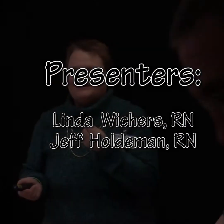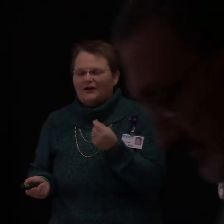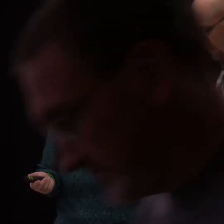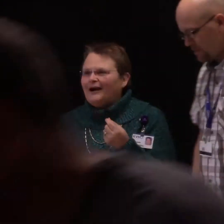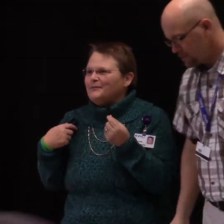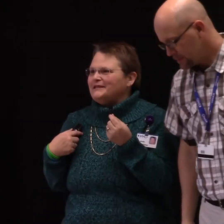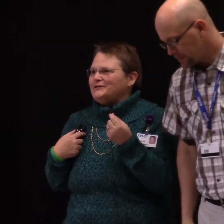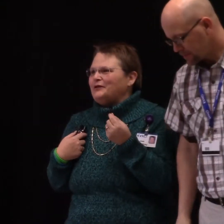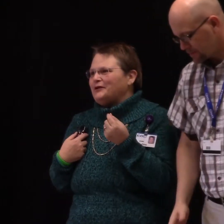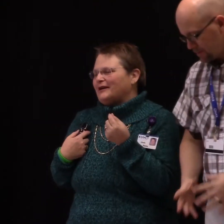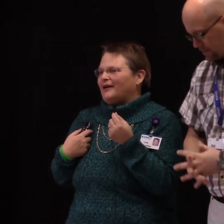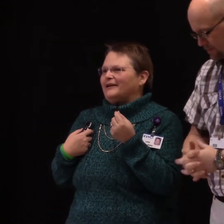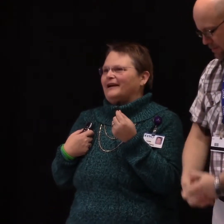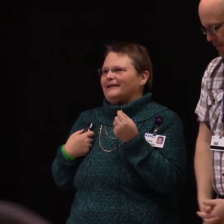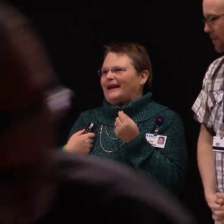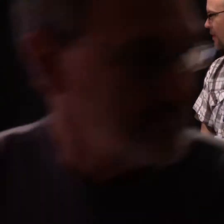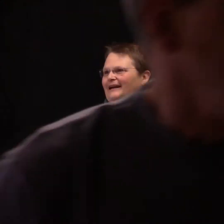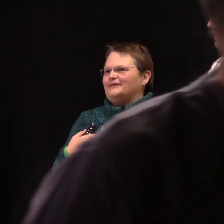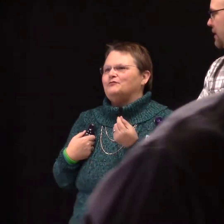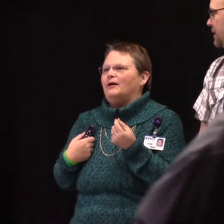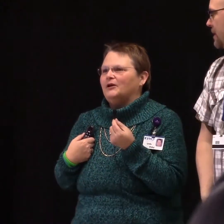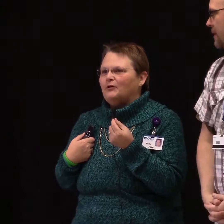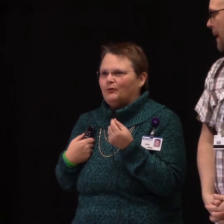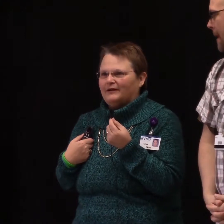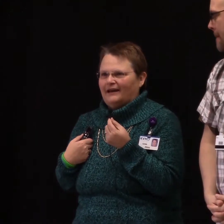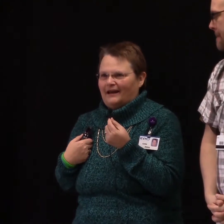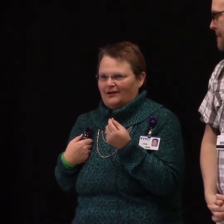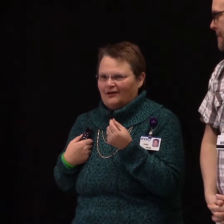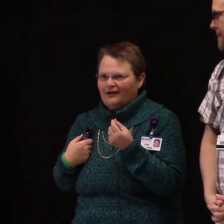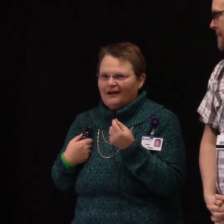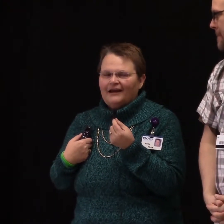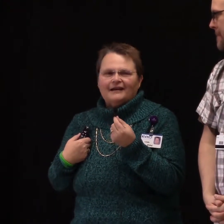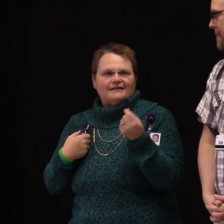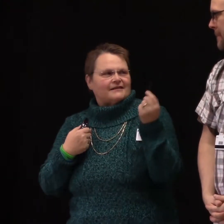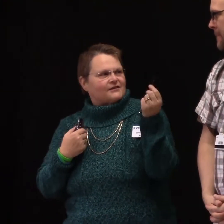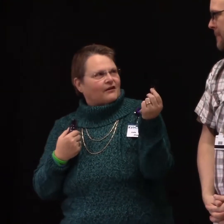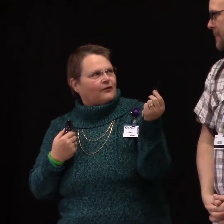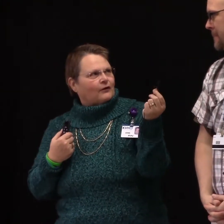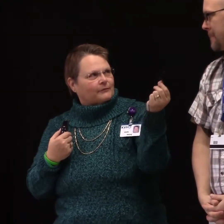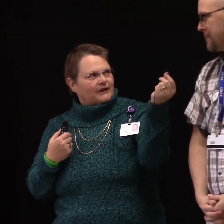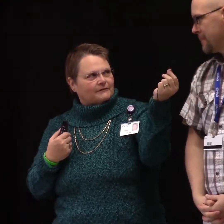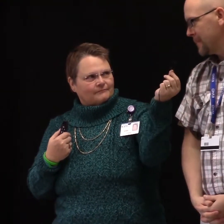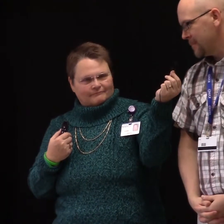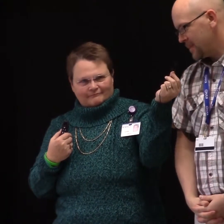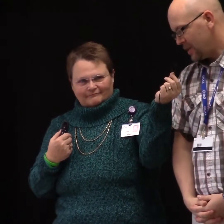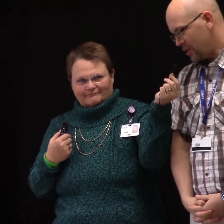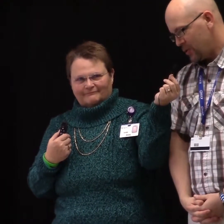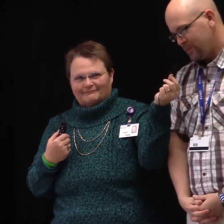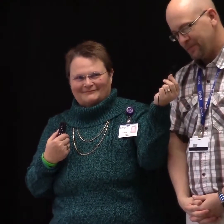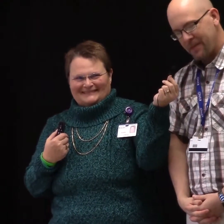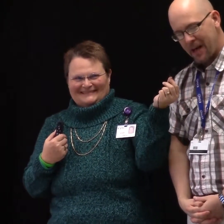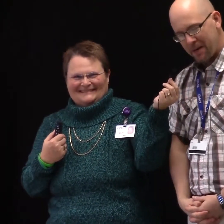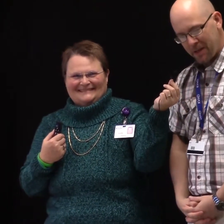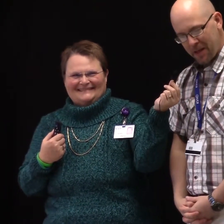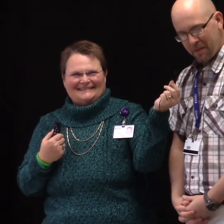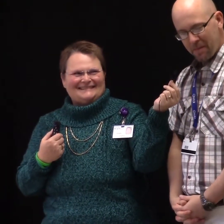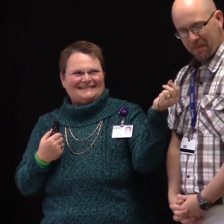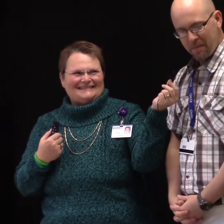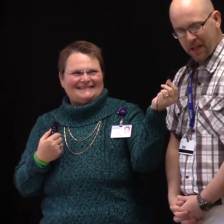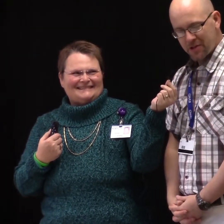I'm the stroke cardiac and trauma coordinator. This is Jeff Holdeman. Hello. I am the med